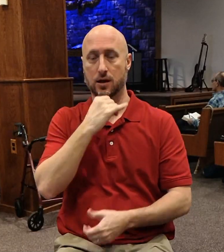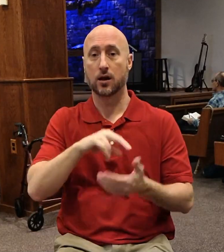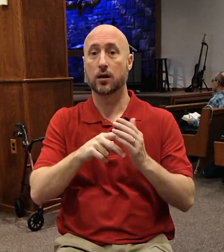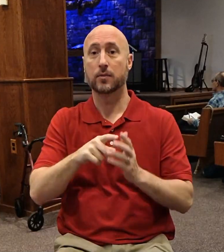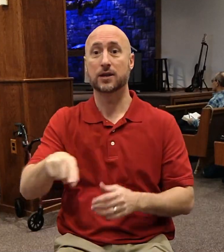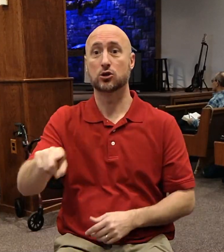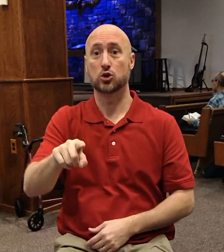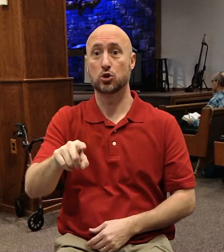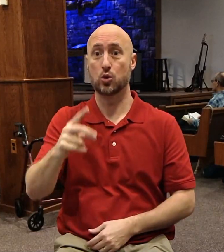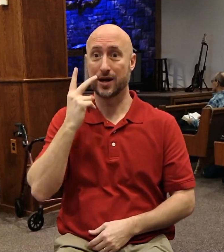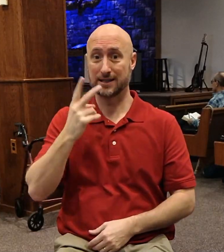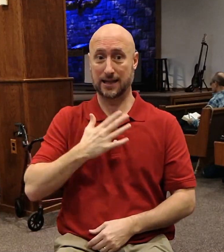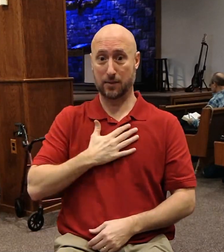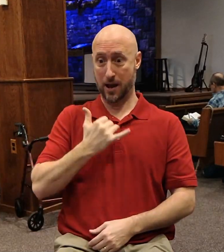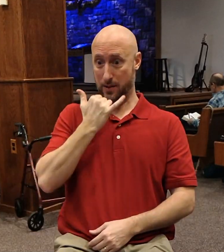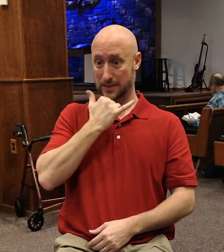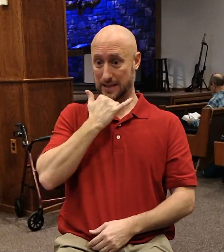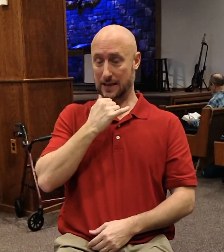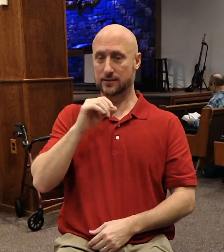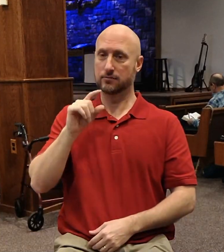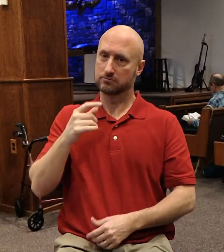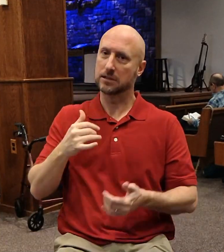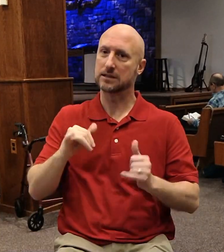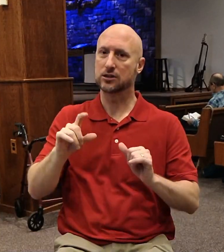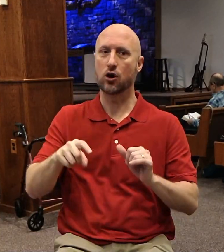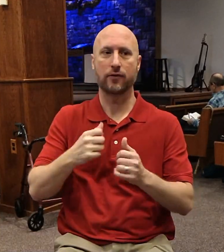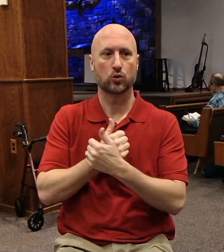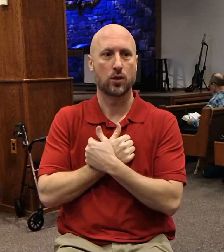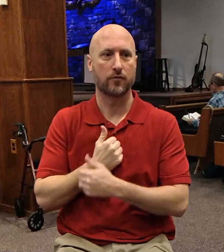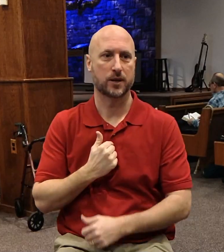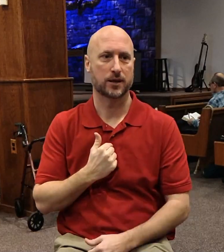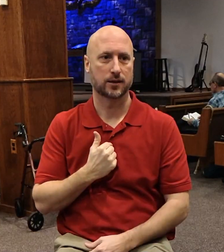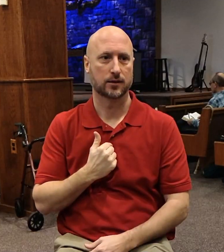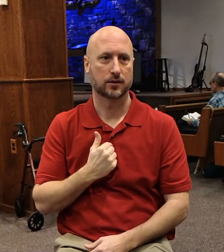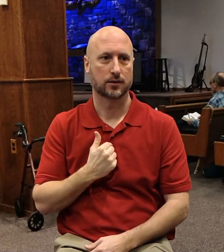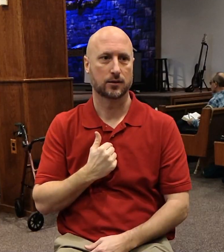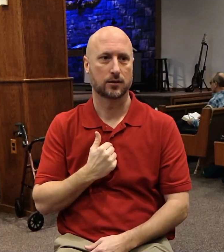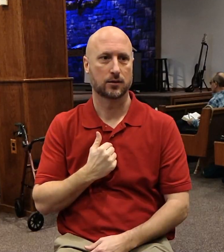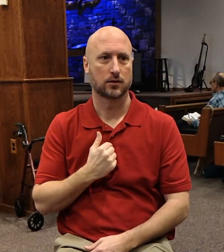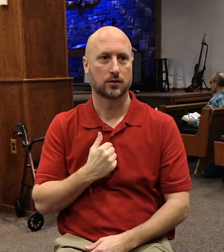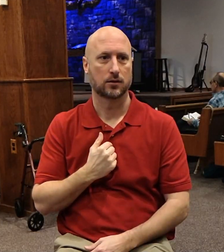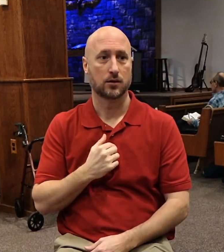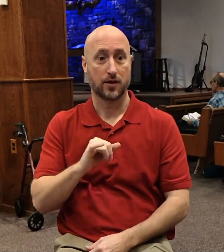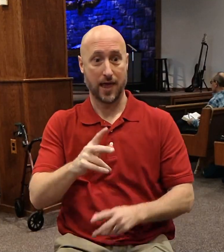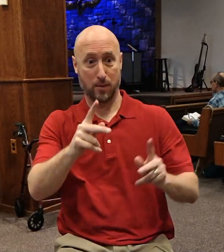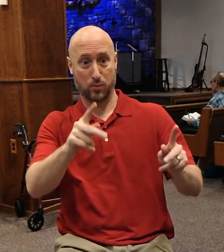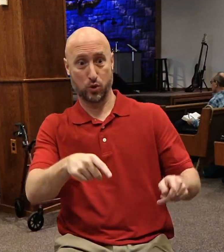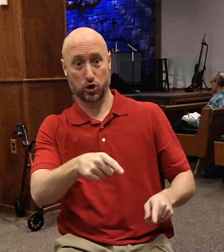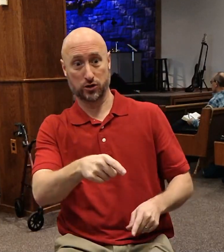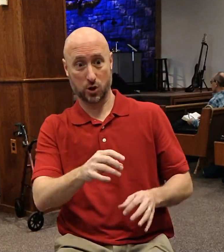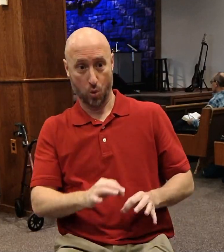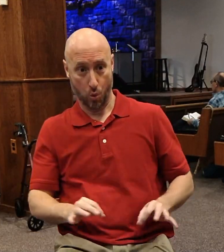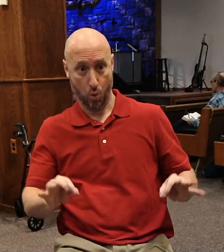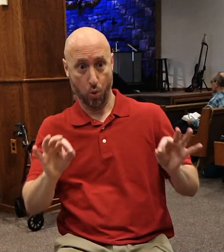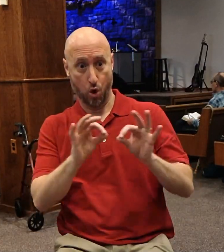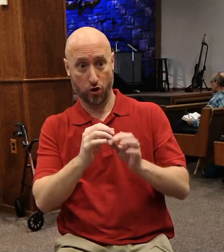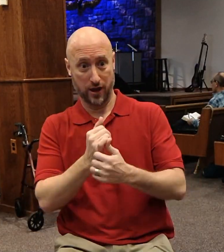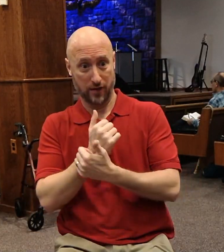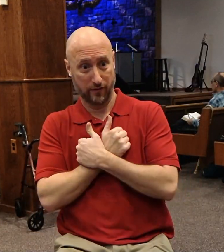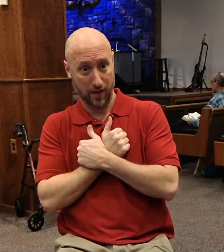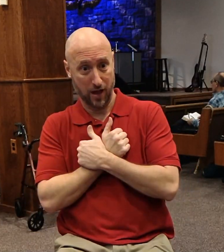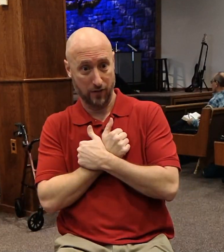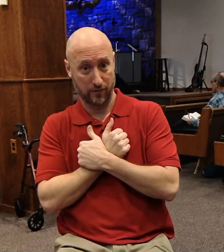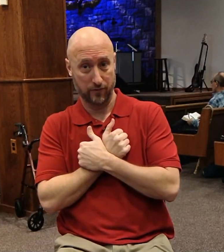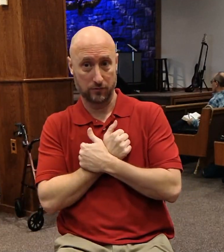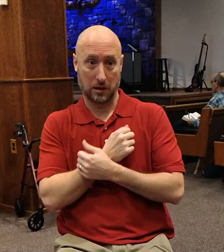It is never foiled or discouraged by the unworthiness of those upon whom it has been bestowed